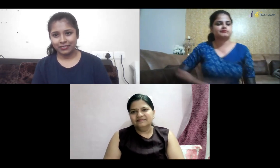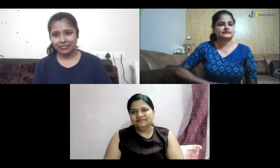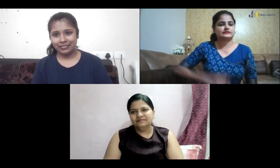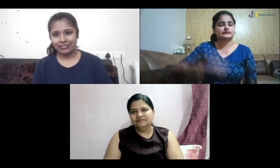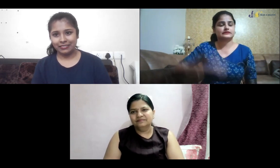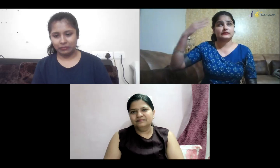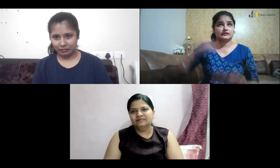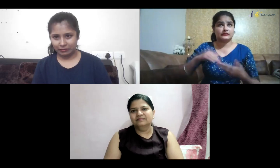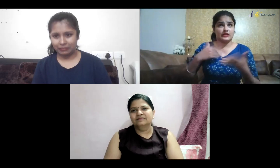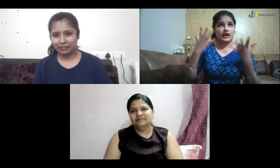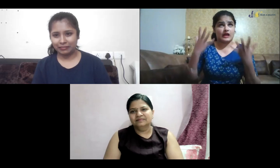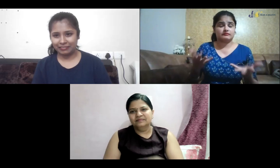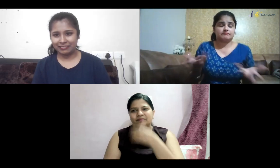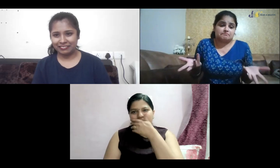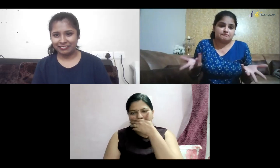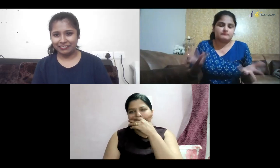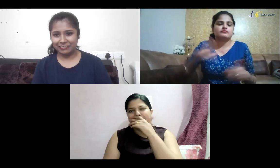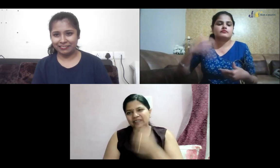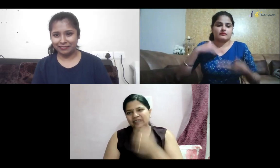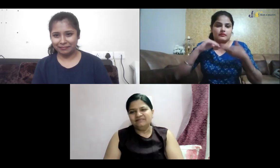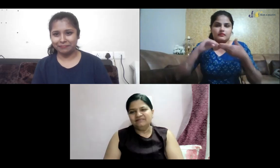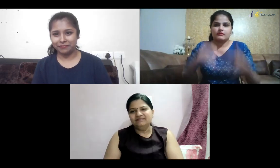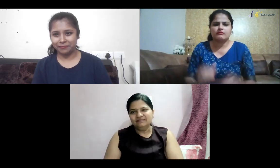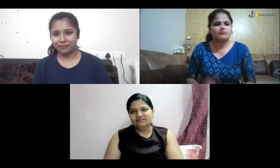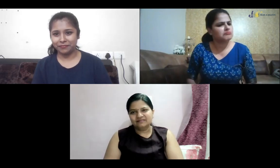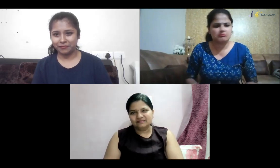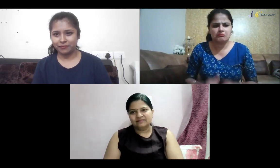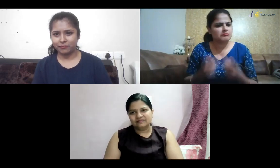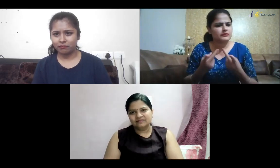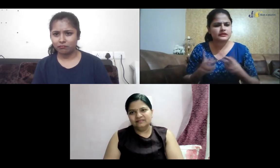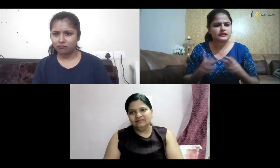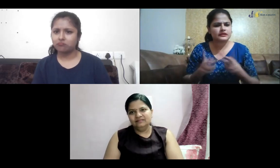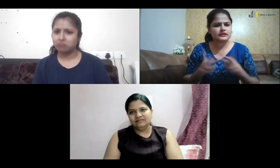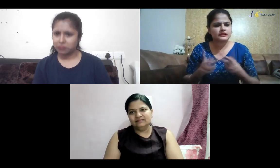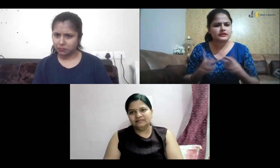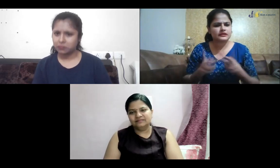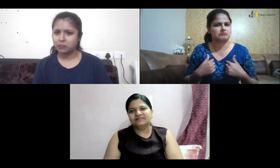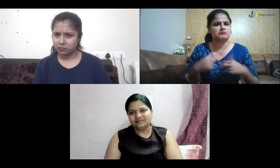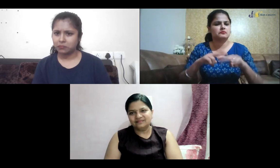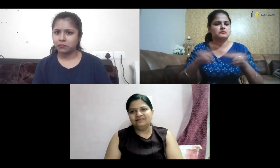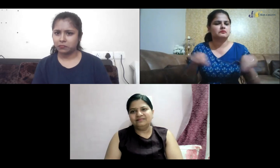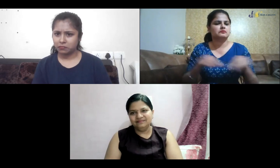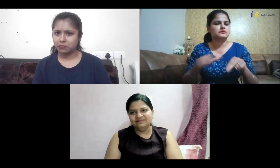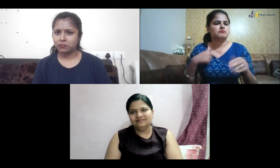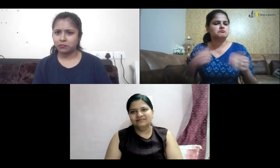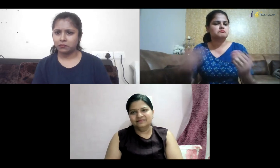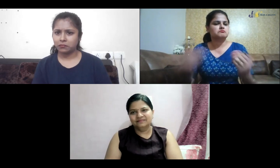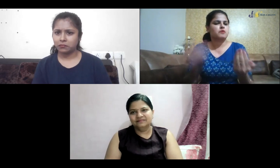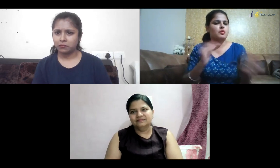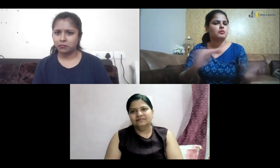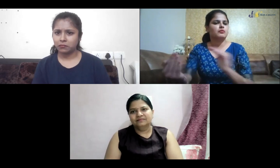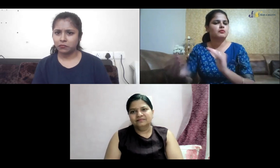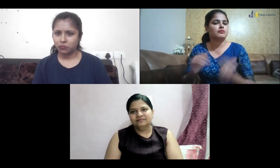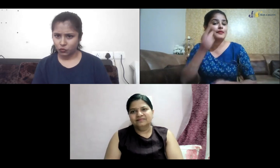that only, and I thought I wasn't confident enough to respond them. But now I